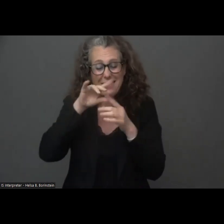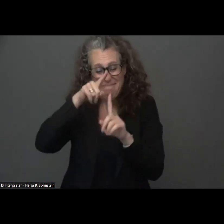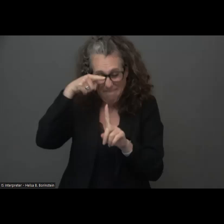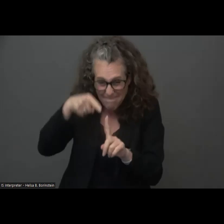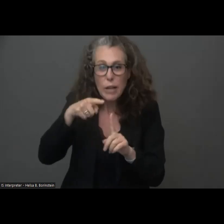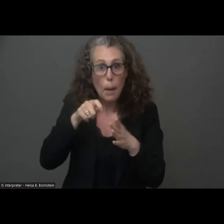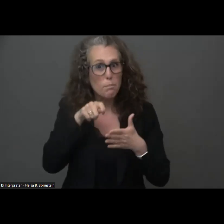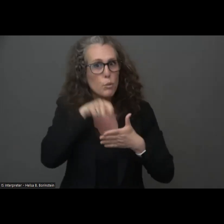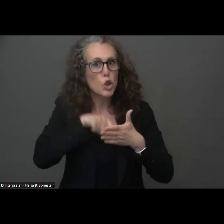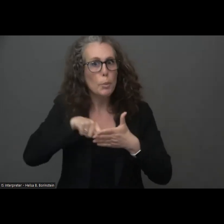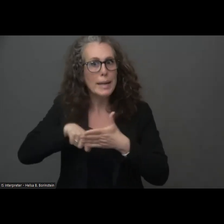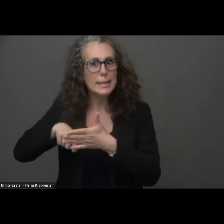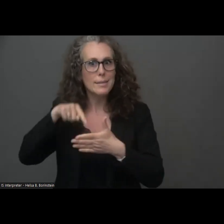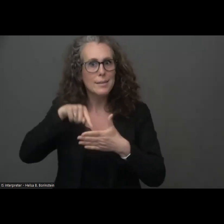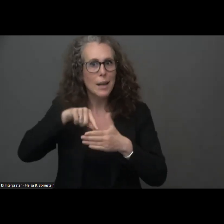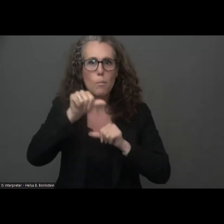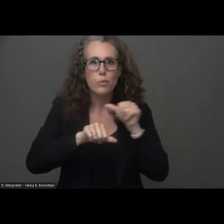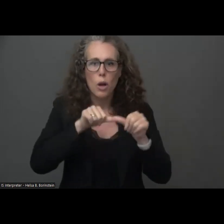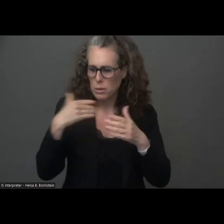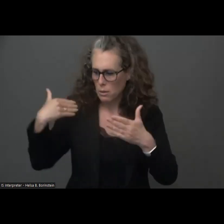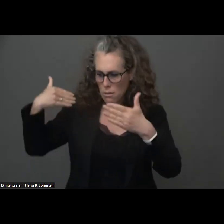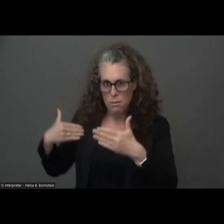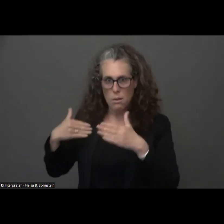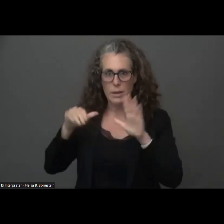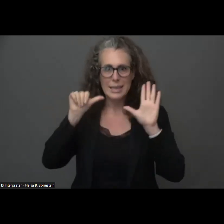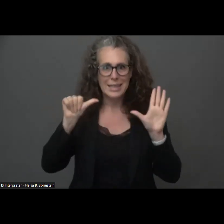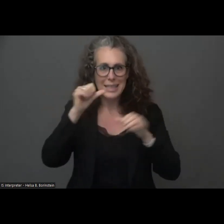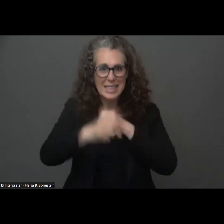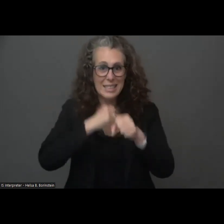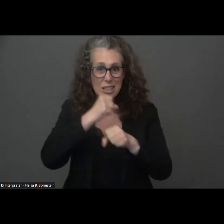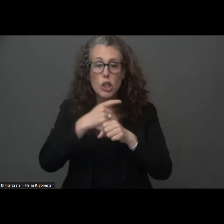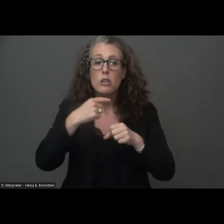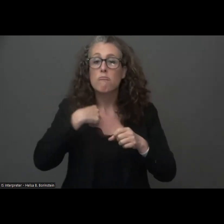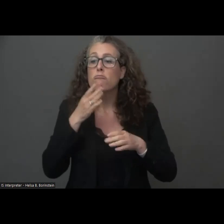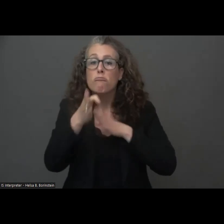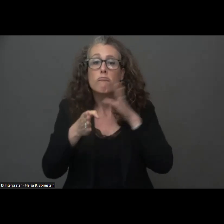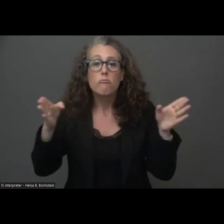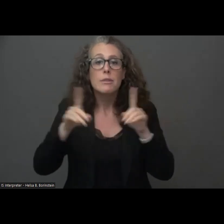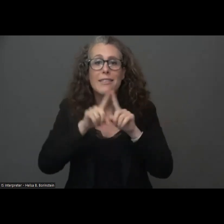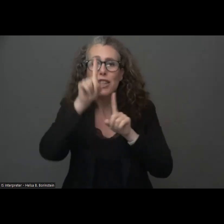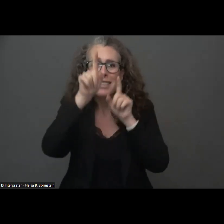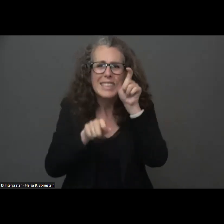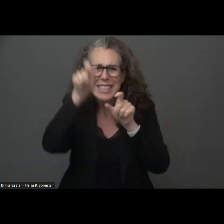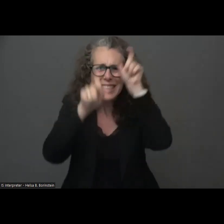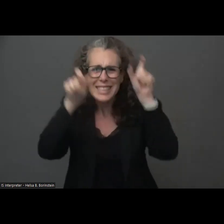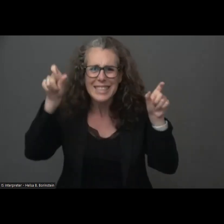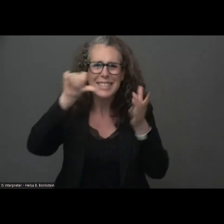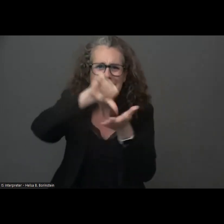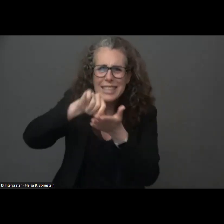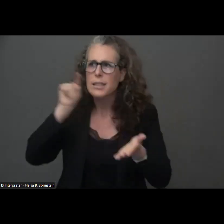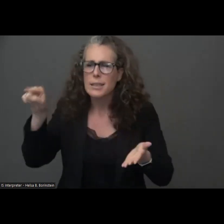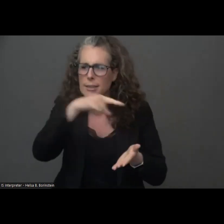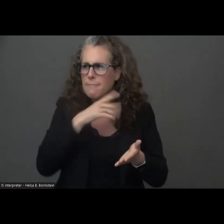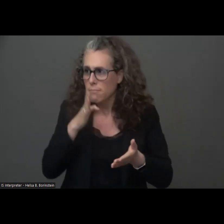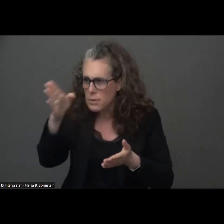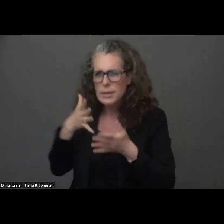have, over the last 6 years, gone into different cities to make sure that they are aware of